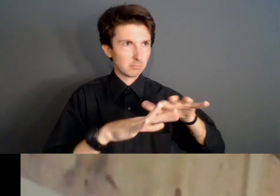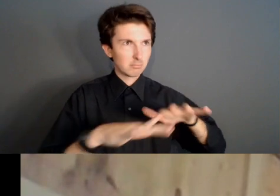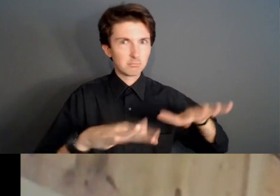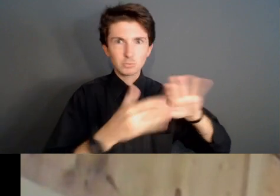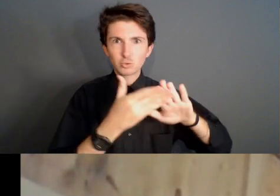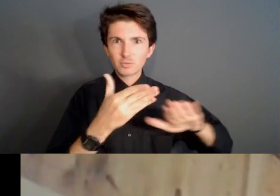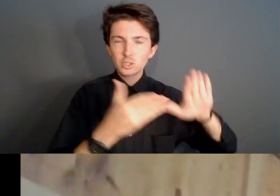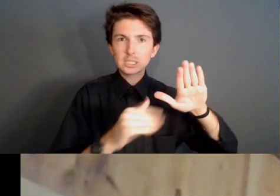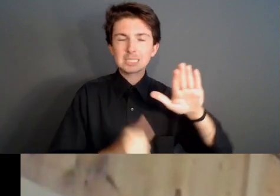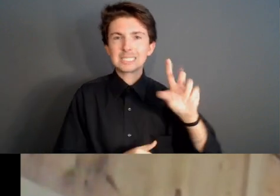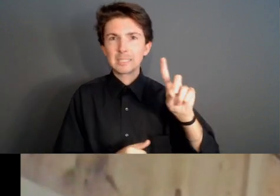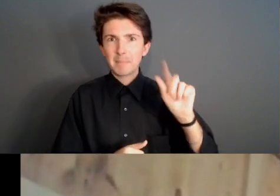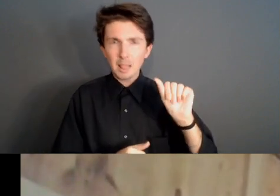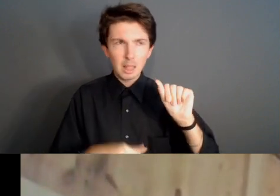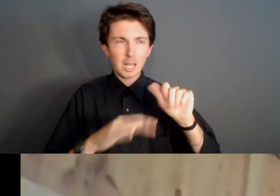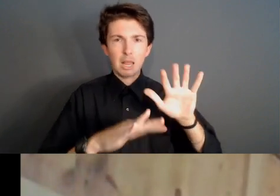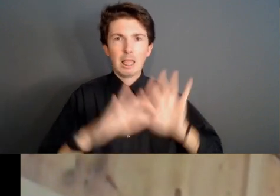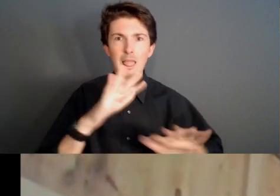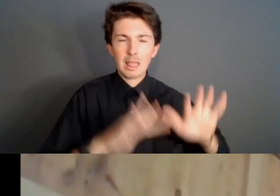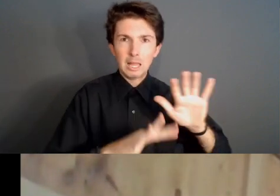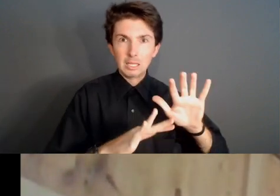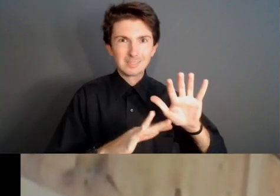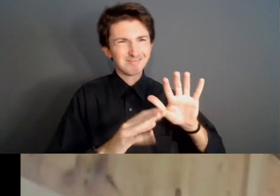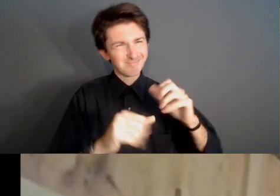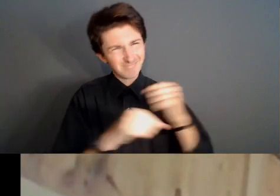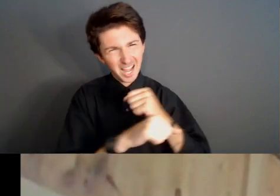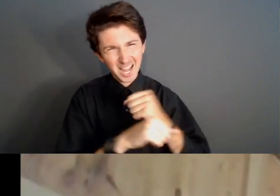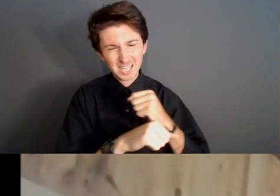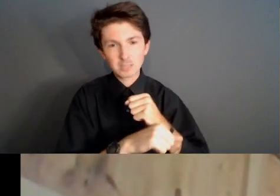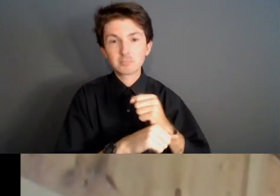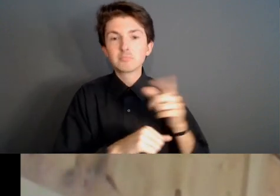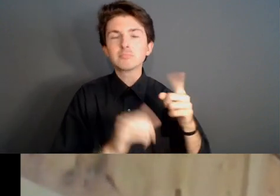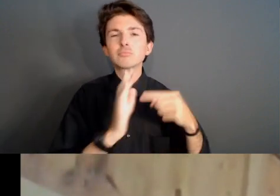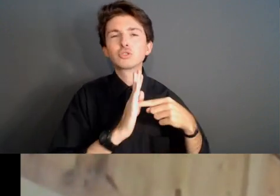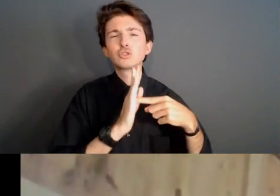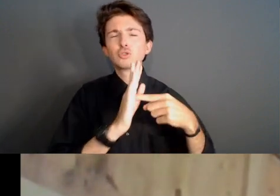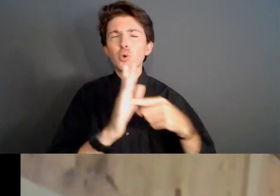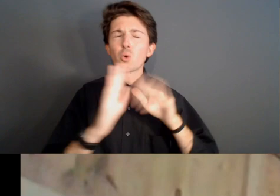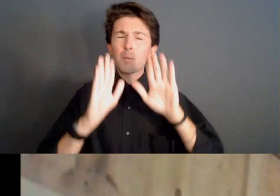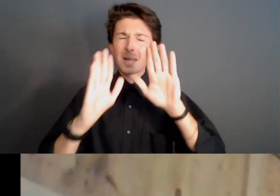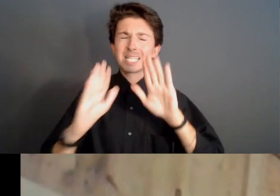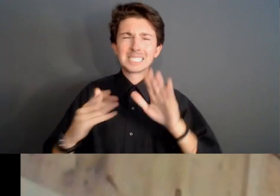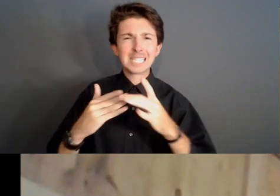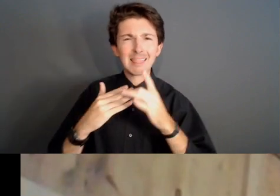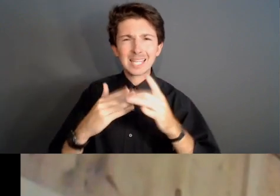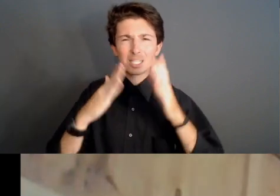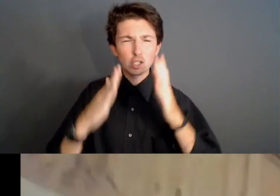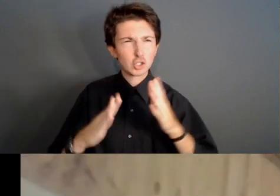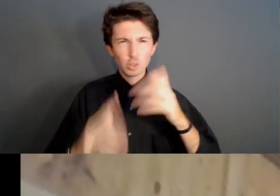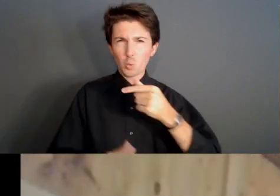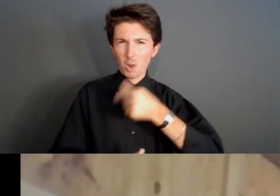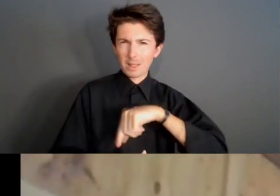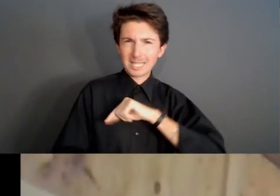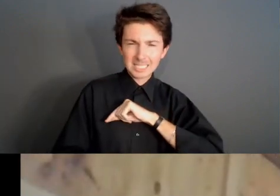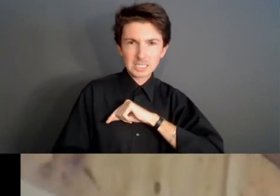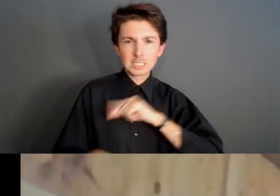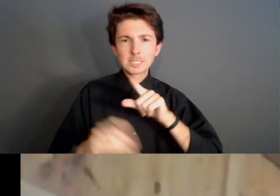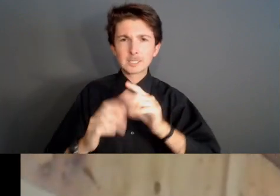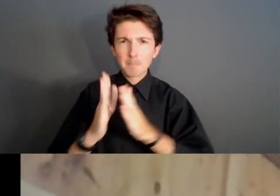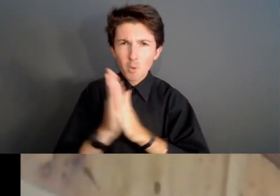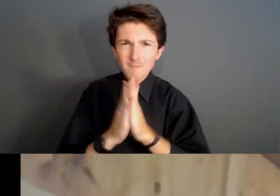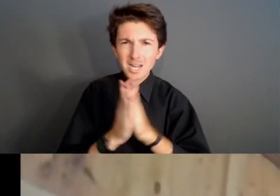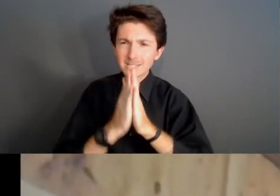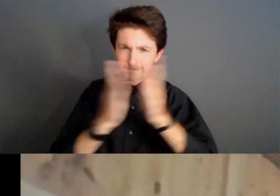U.S. military and continues to demonstrate great leadership in his community and amongst his peers. He motivates